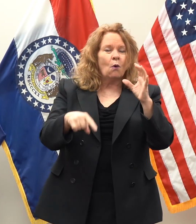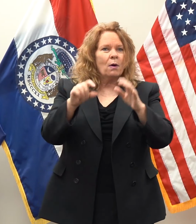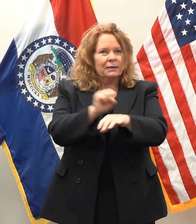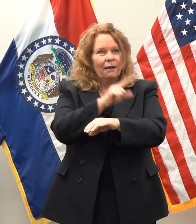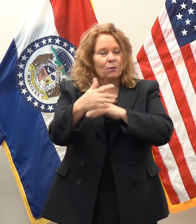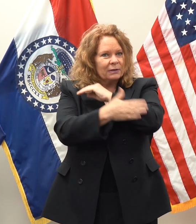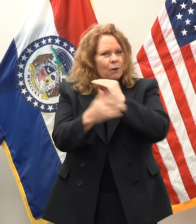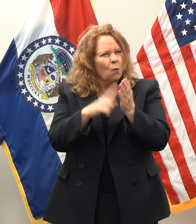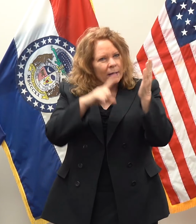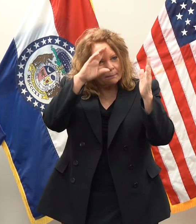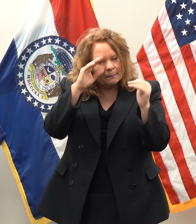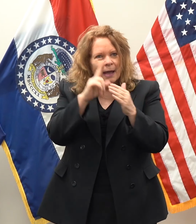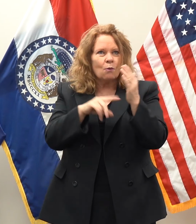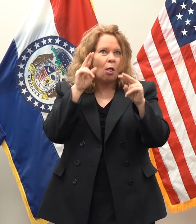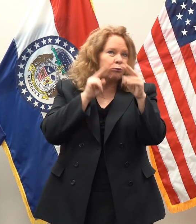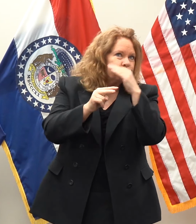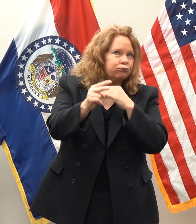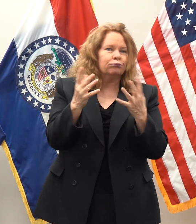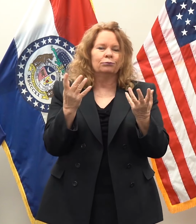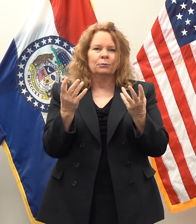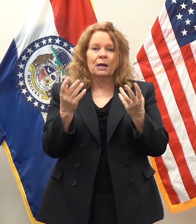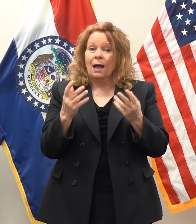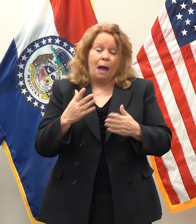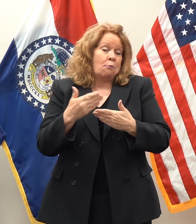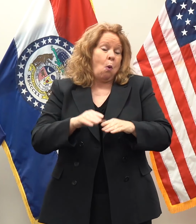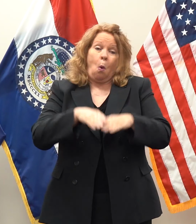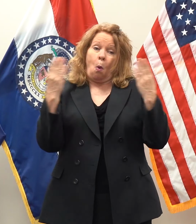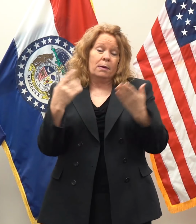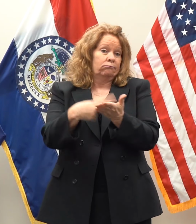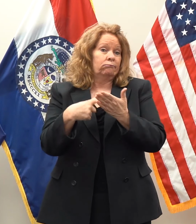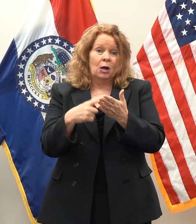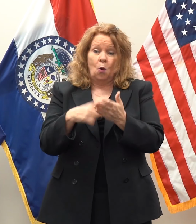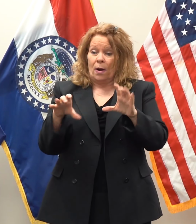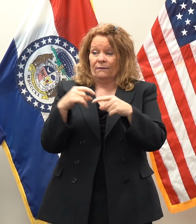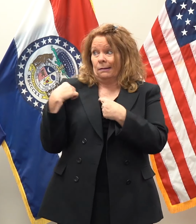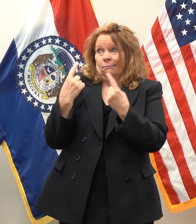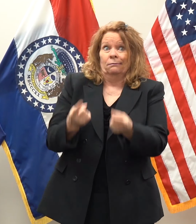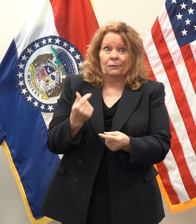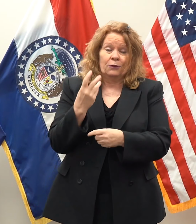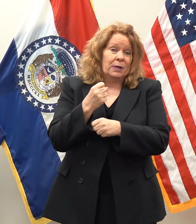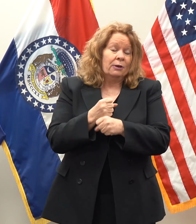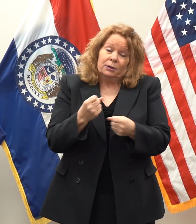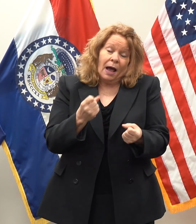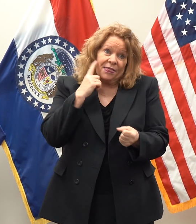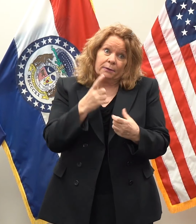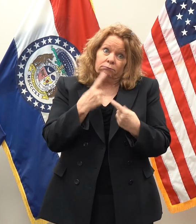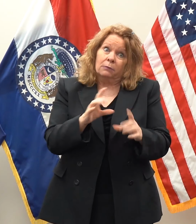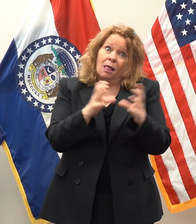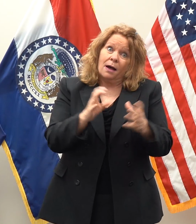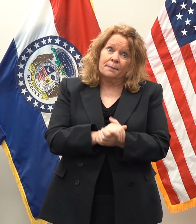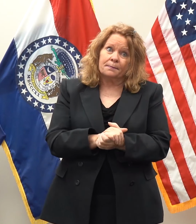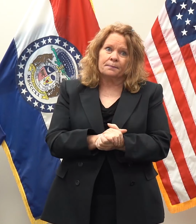And I'm certainly welcome and ready to discuss my record over the past 3 years. I think we've accomplished a great deal. One of the